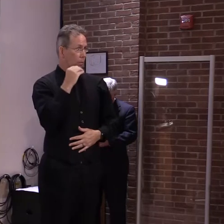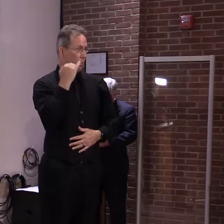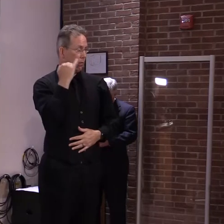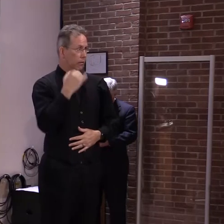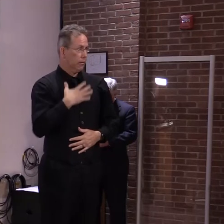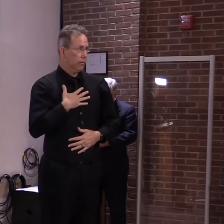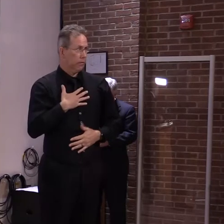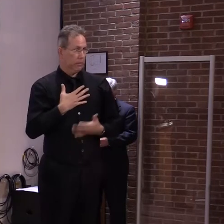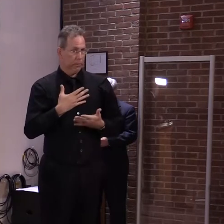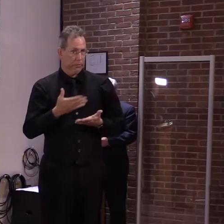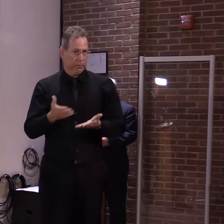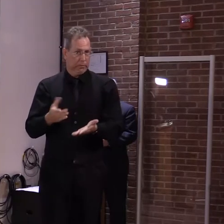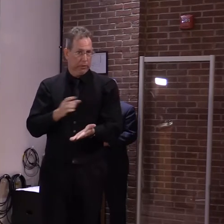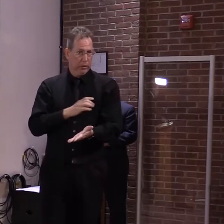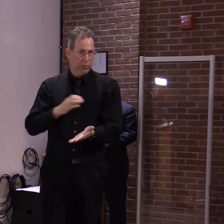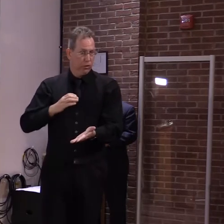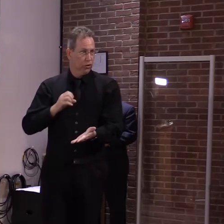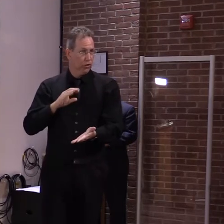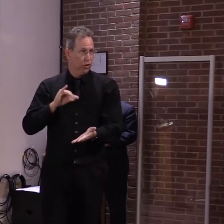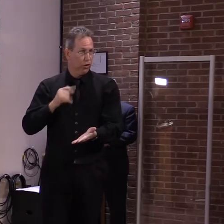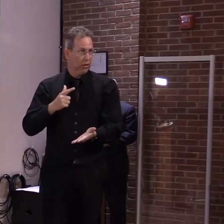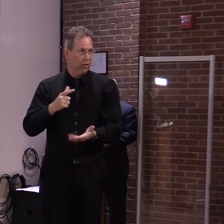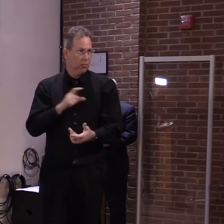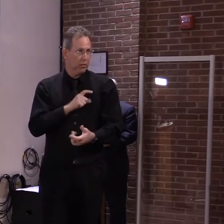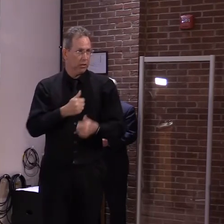Or a reason why not. Thanks, Governor.